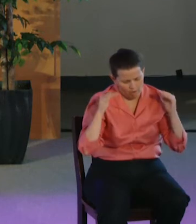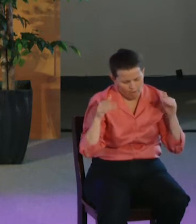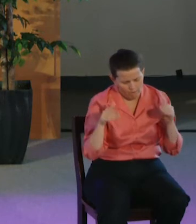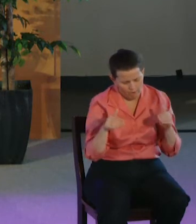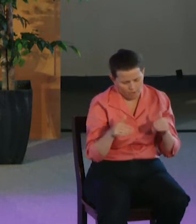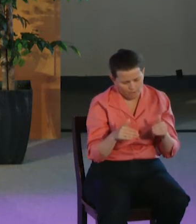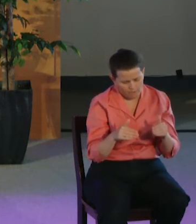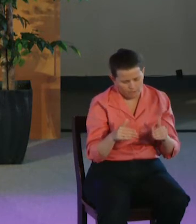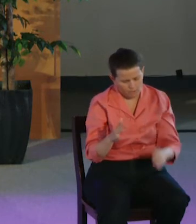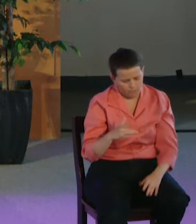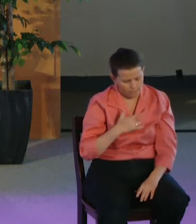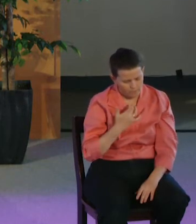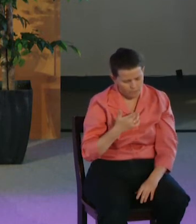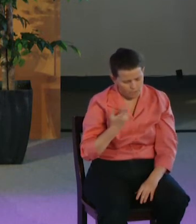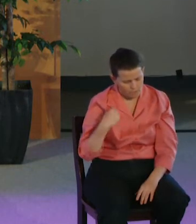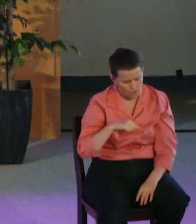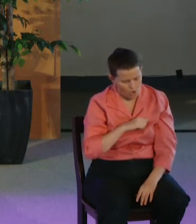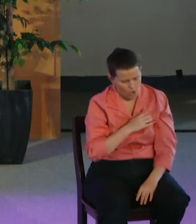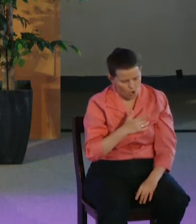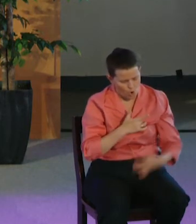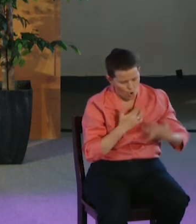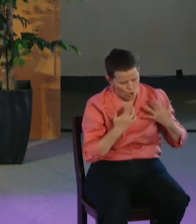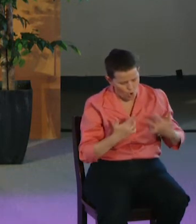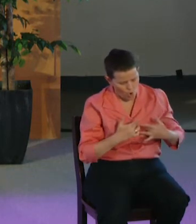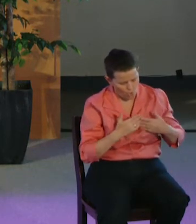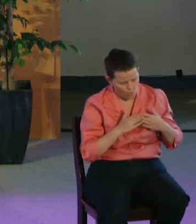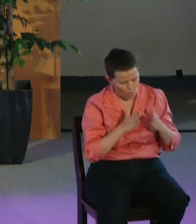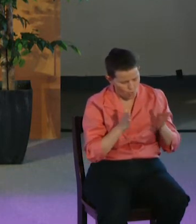Feel your heart space opening as you relax.